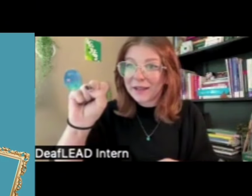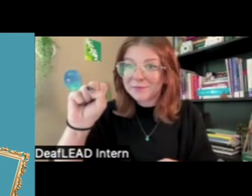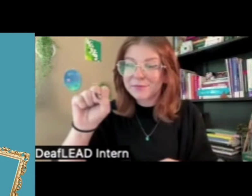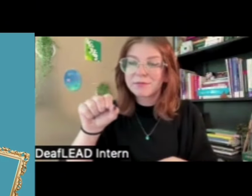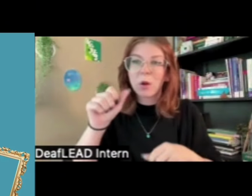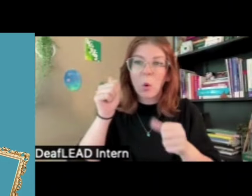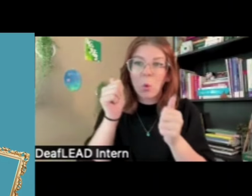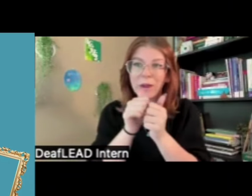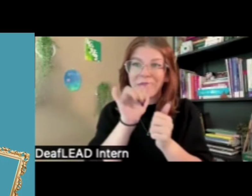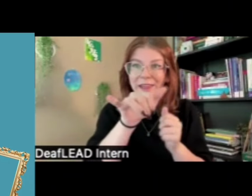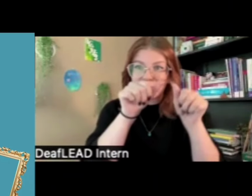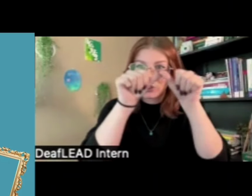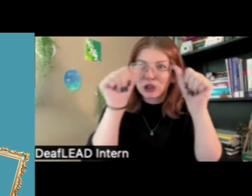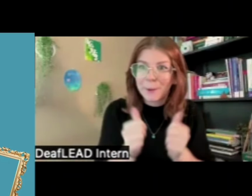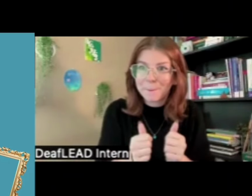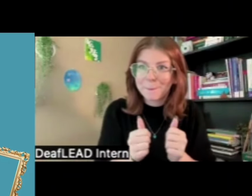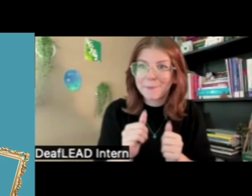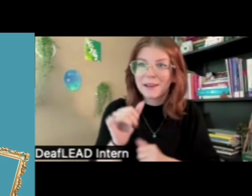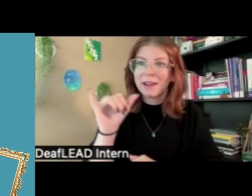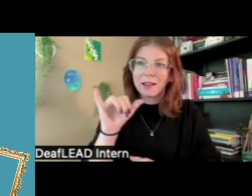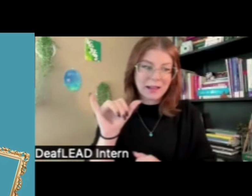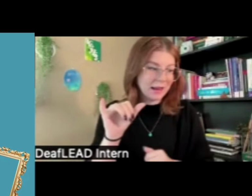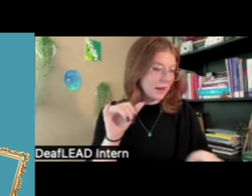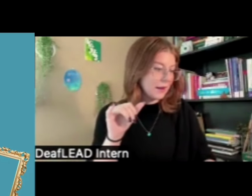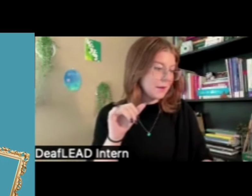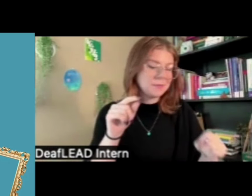And you can also decorate the frames,